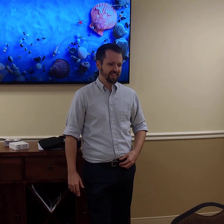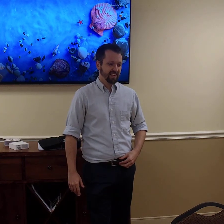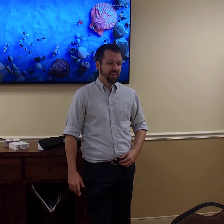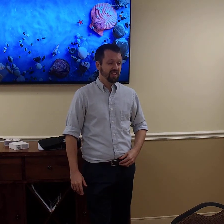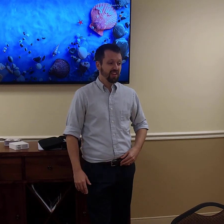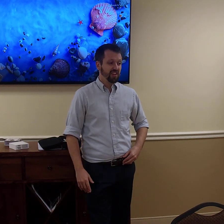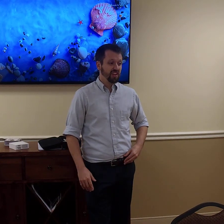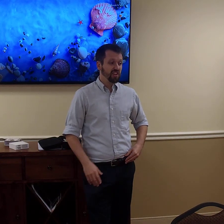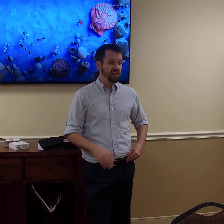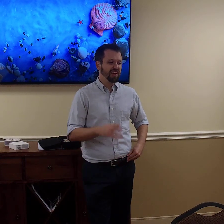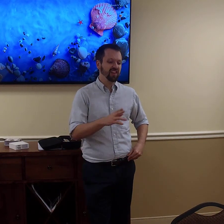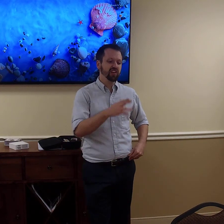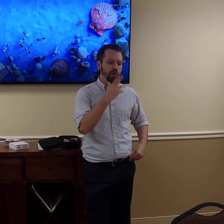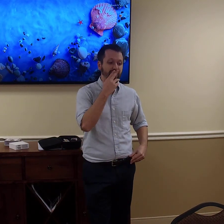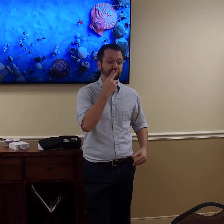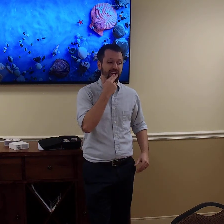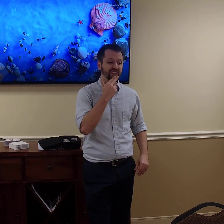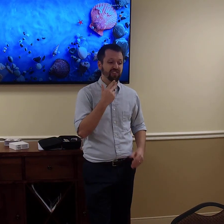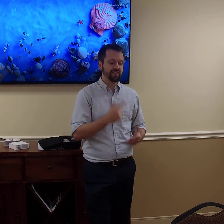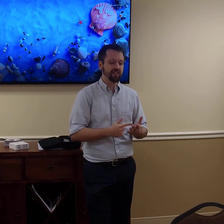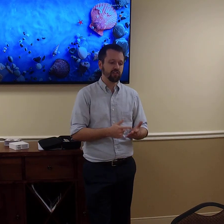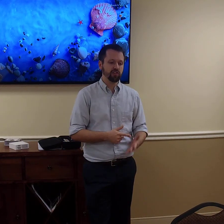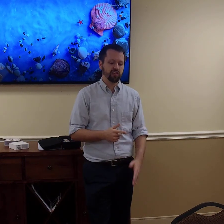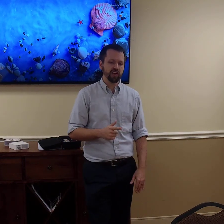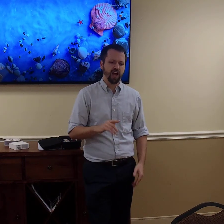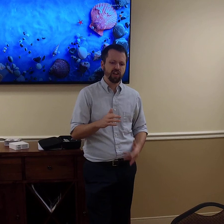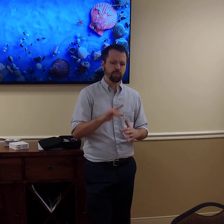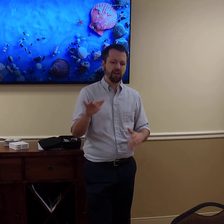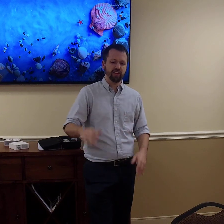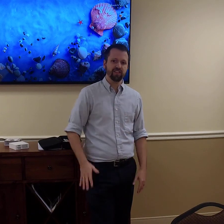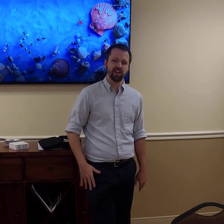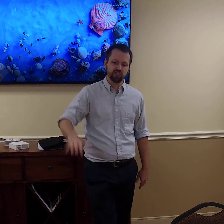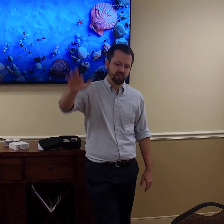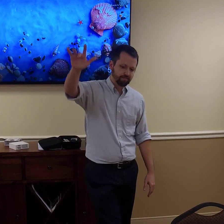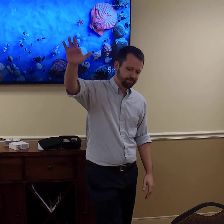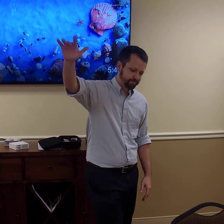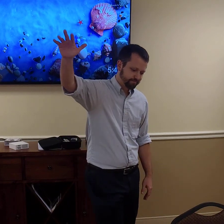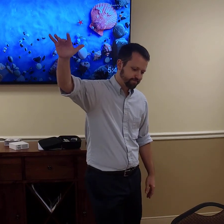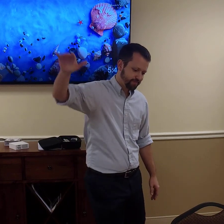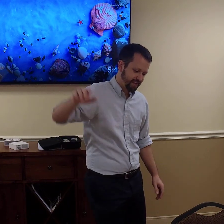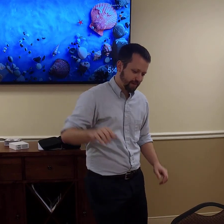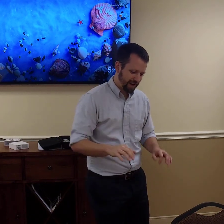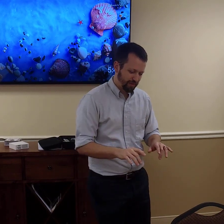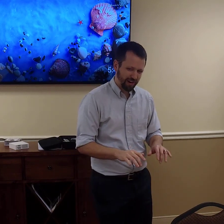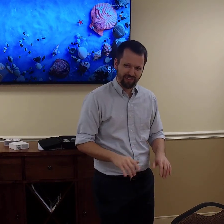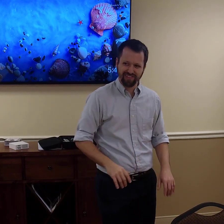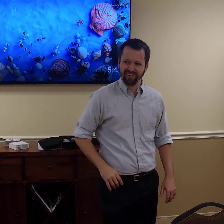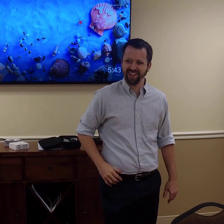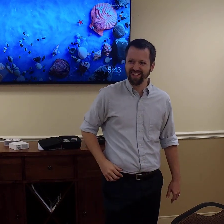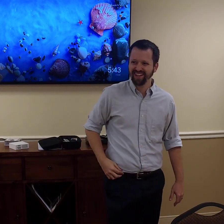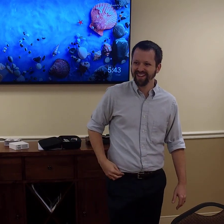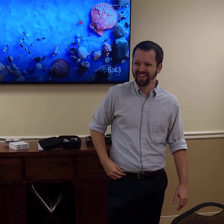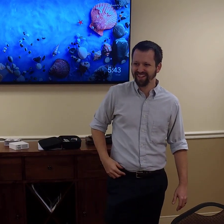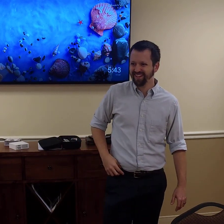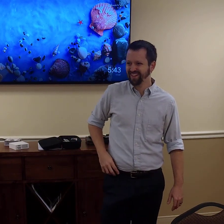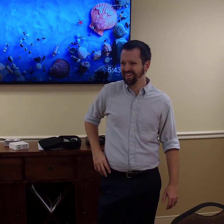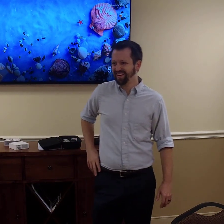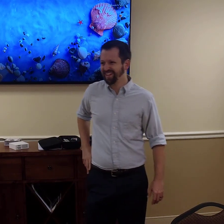like weird look. you know what's funny though? Sometimes I'll do that. They're like, how do you spell this? And I'll just like You know what I get do? back to what I was doing. Do some of Someone them asks how to actually? spell something,